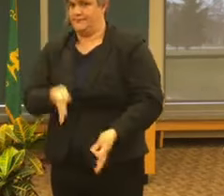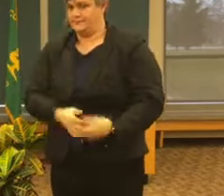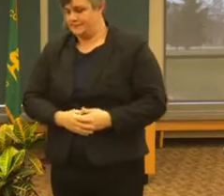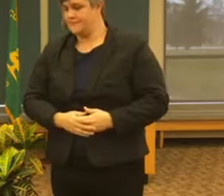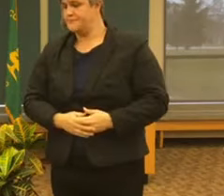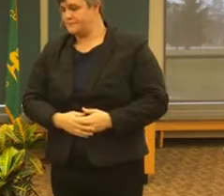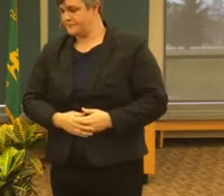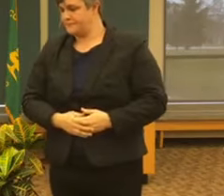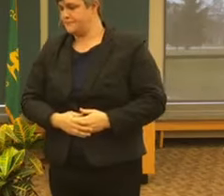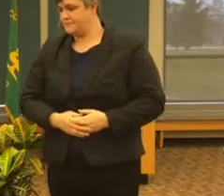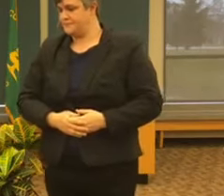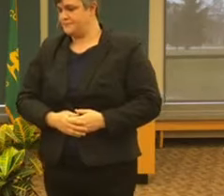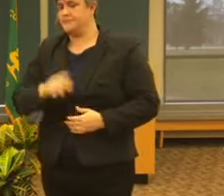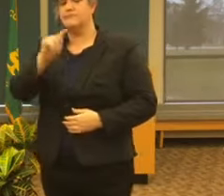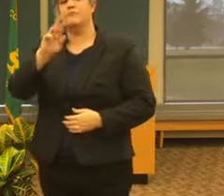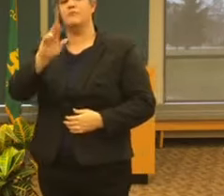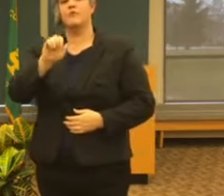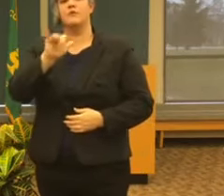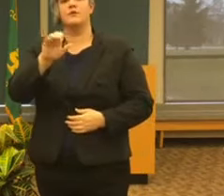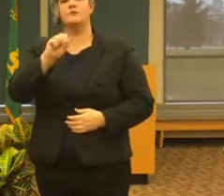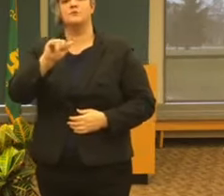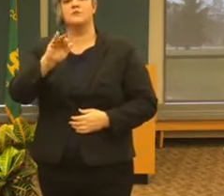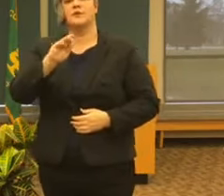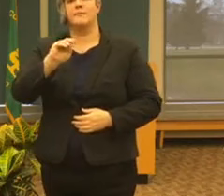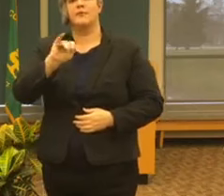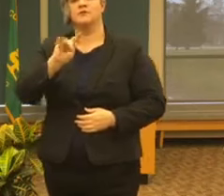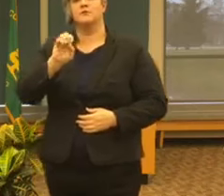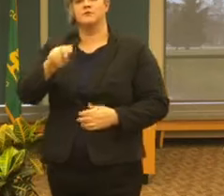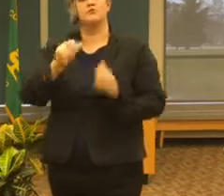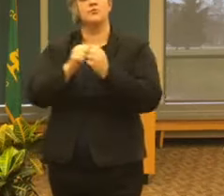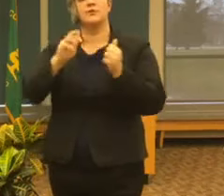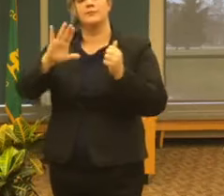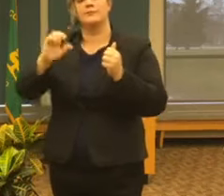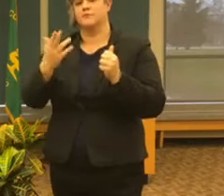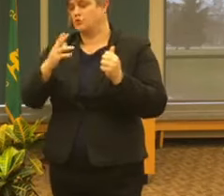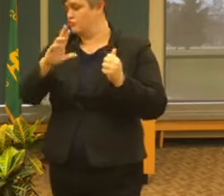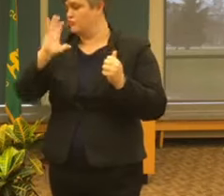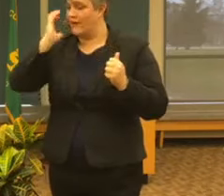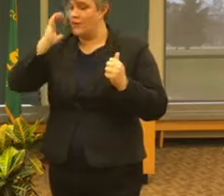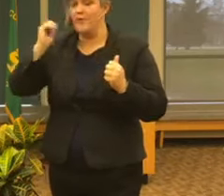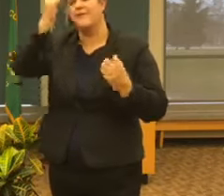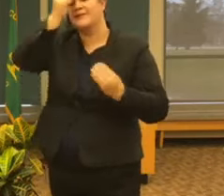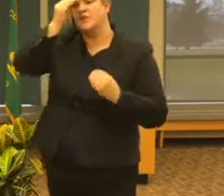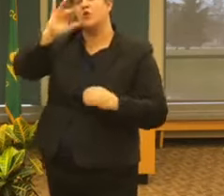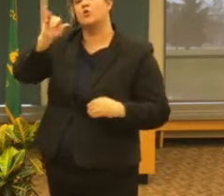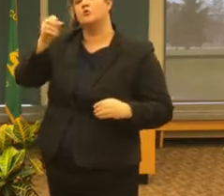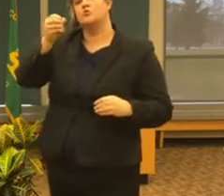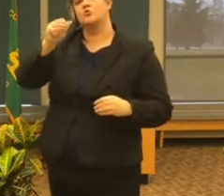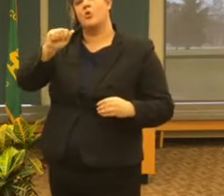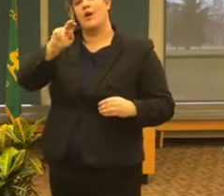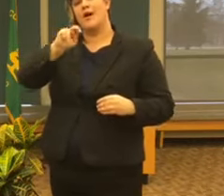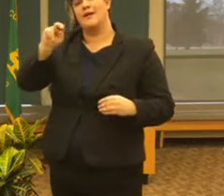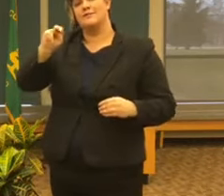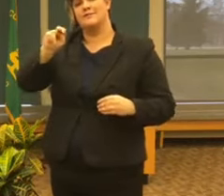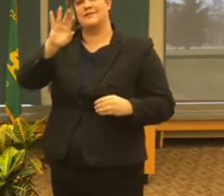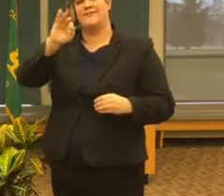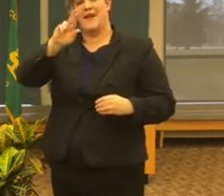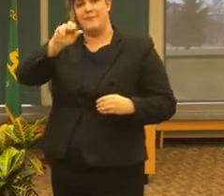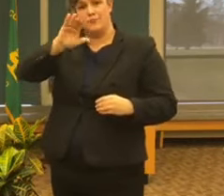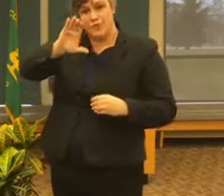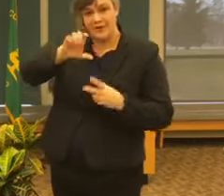This is Tracy Hamilton with Michigan Radio. Yes, Do Tracy. you consider Joanne's Fabric or Hobby Lobby to be essential?